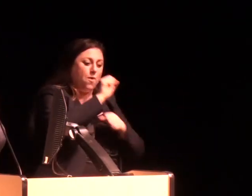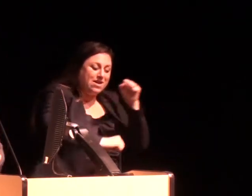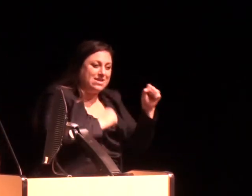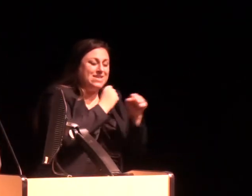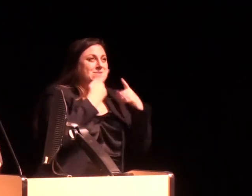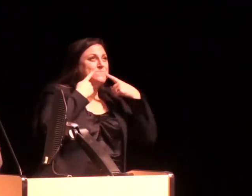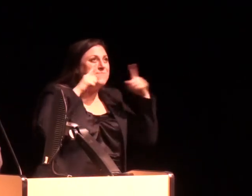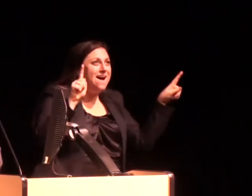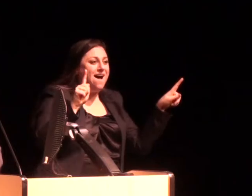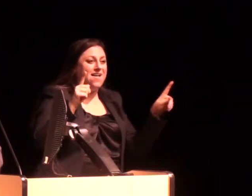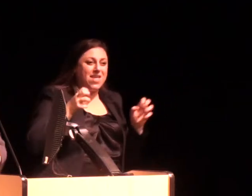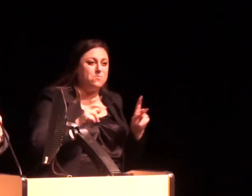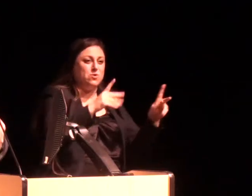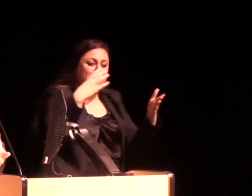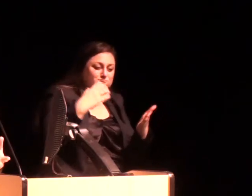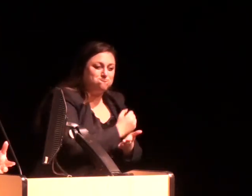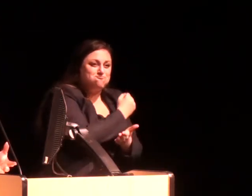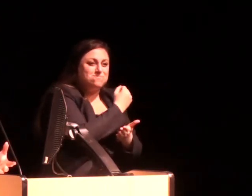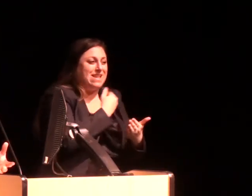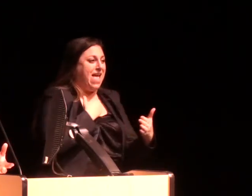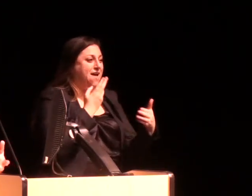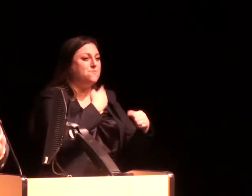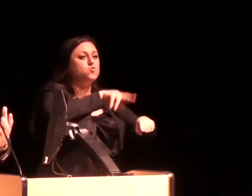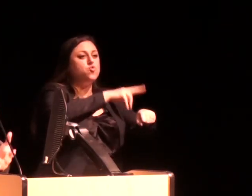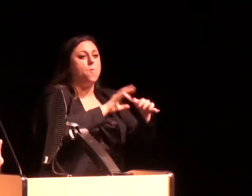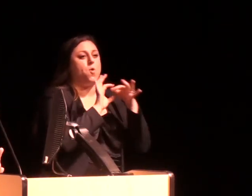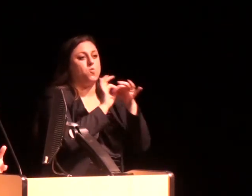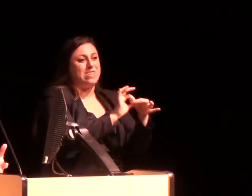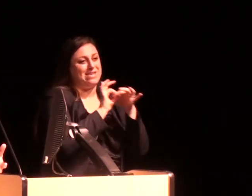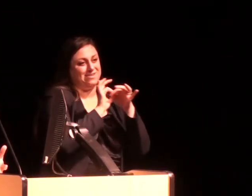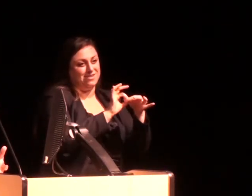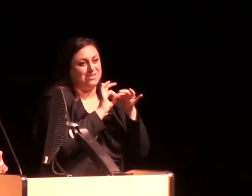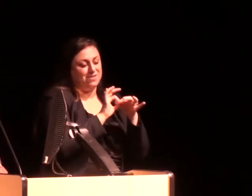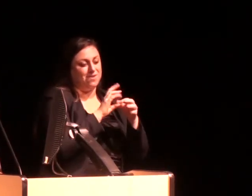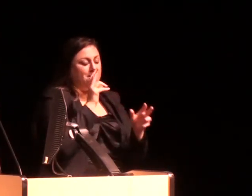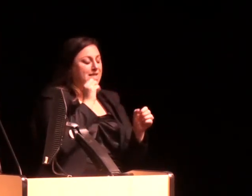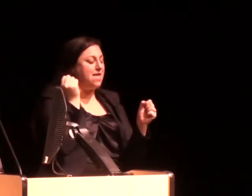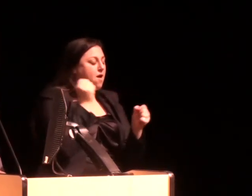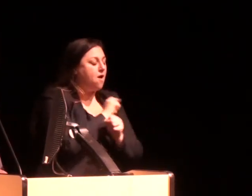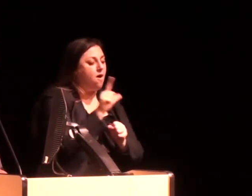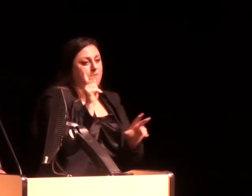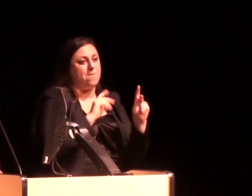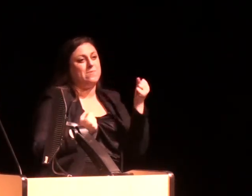had an opportunity to have normal relations with Cuba. So everybody support that in Cuba.